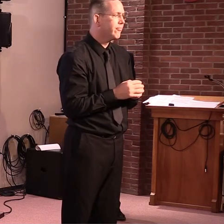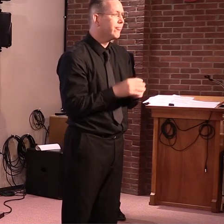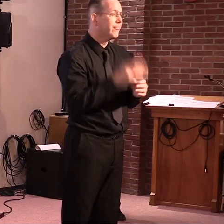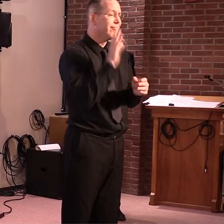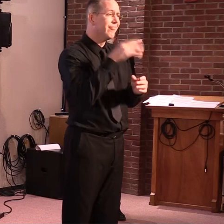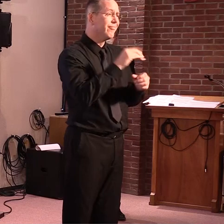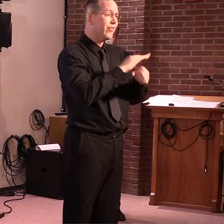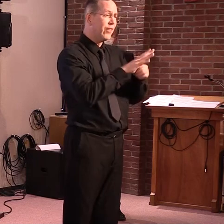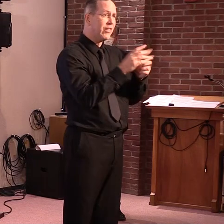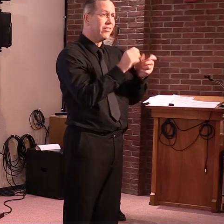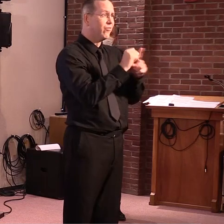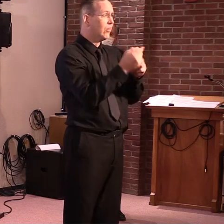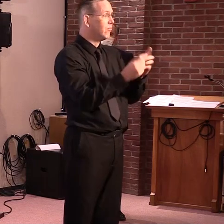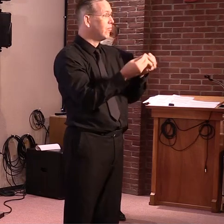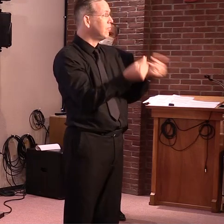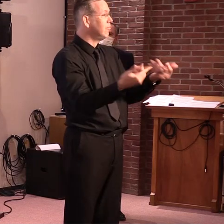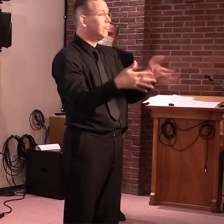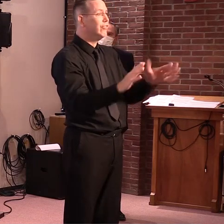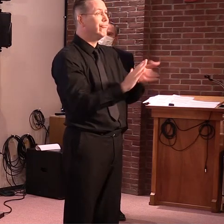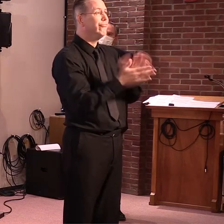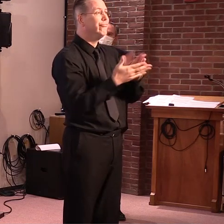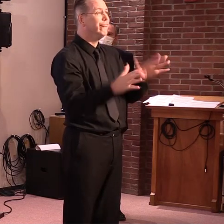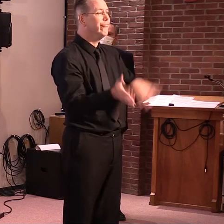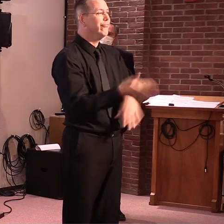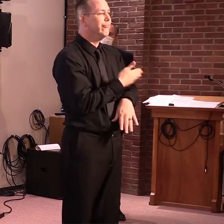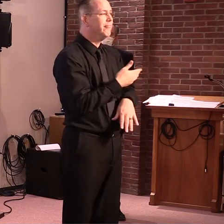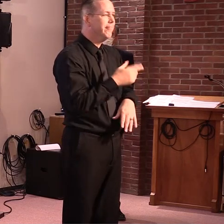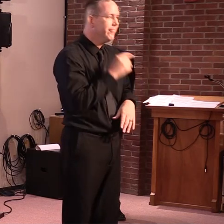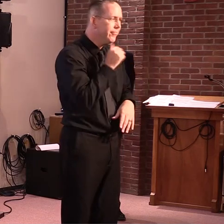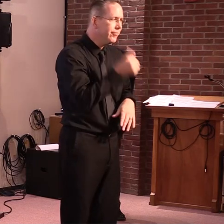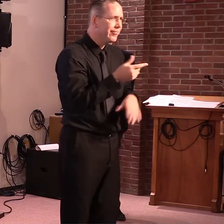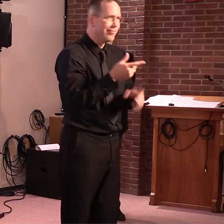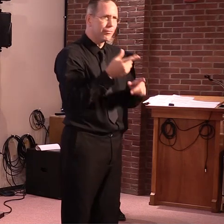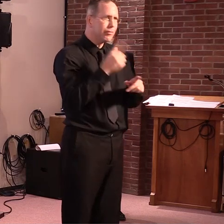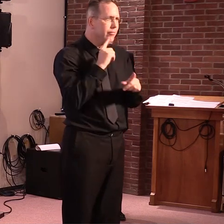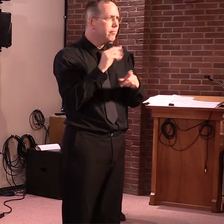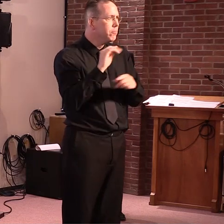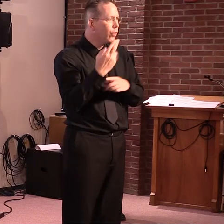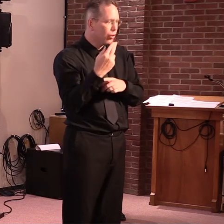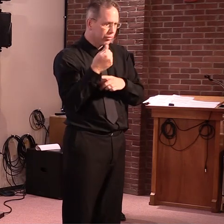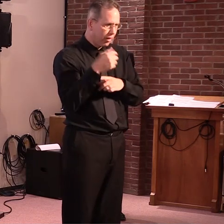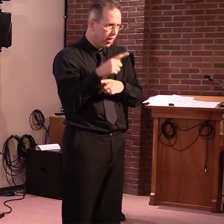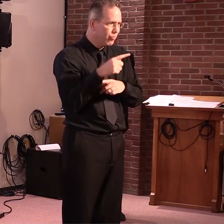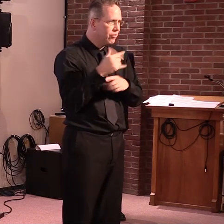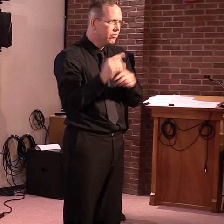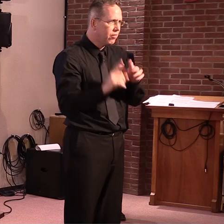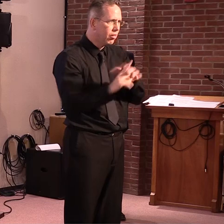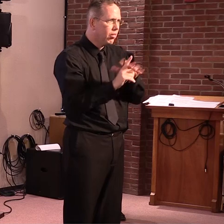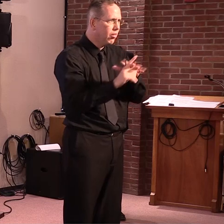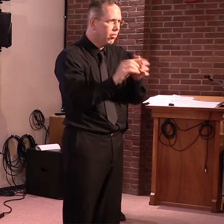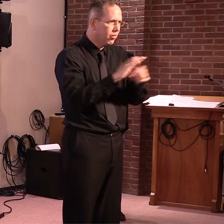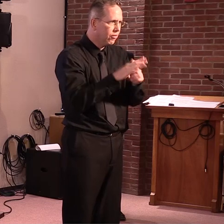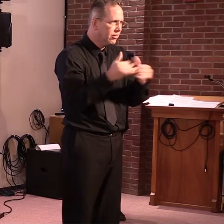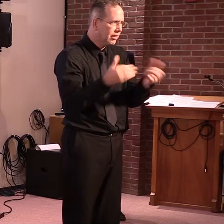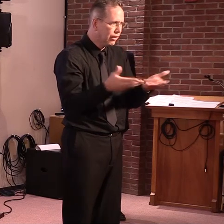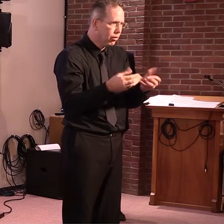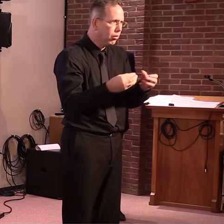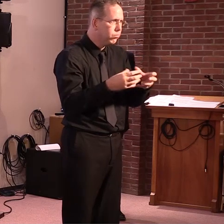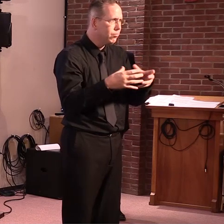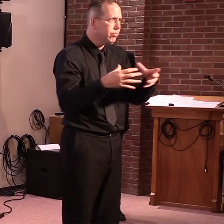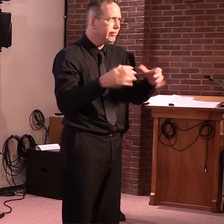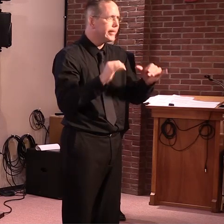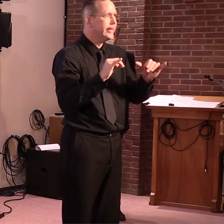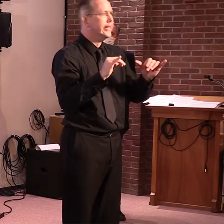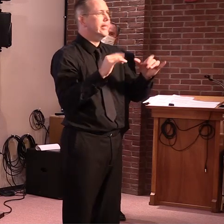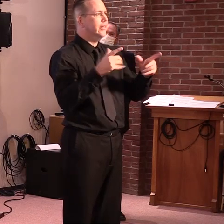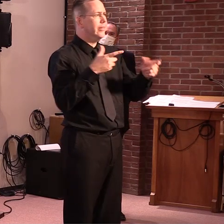still have to wash our hands. We still have to wear face masks where appropriate. The pandemic, during the